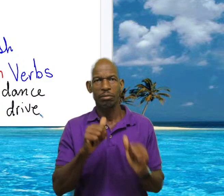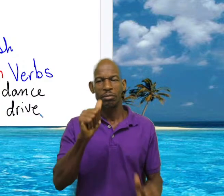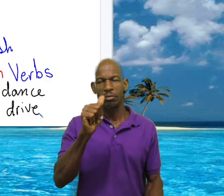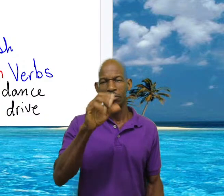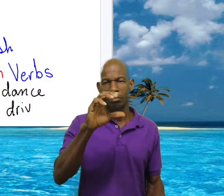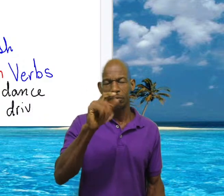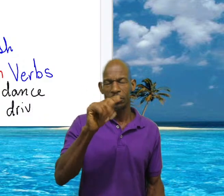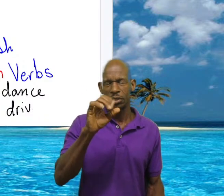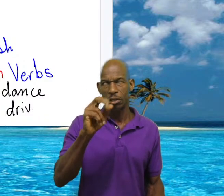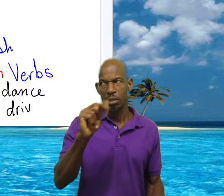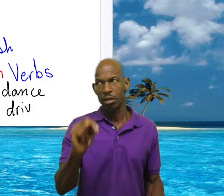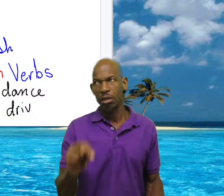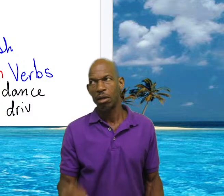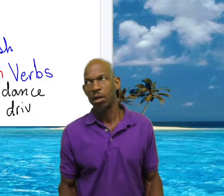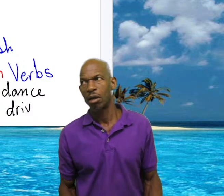The next type of verb